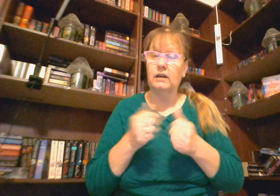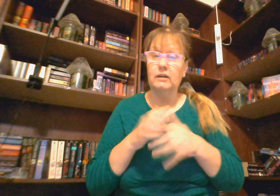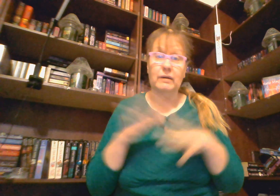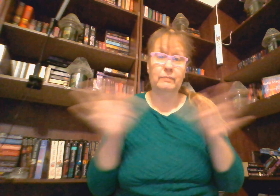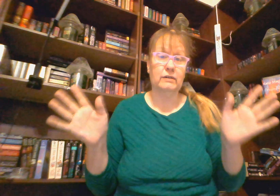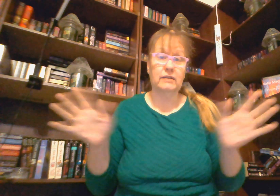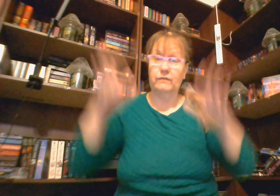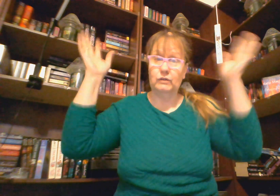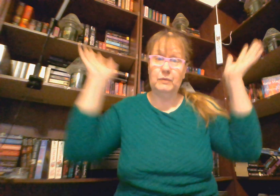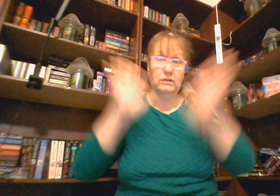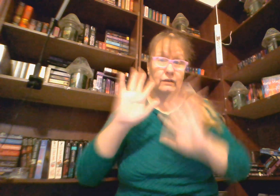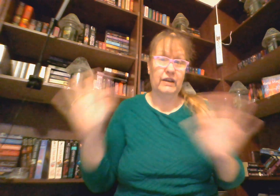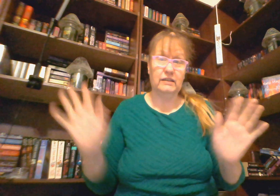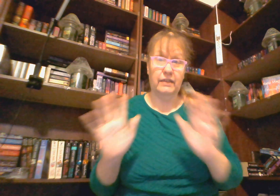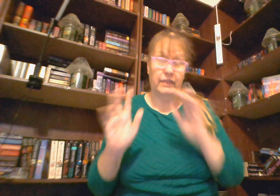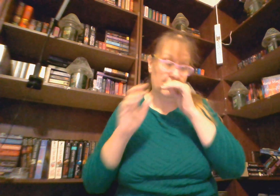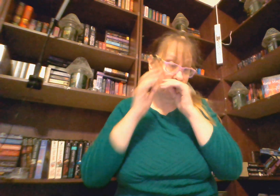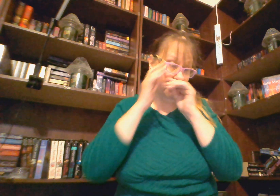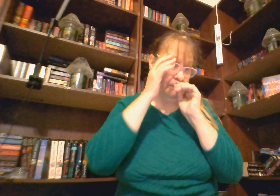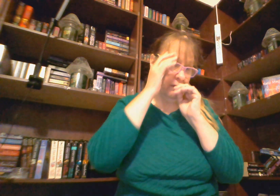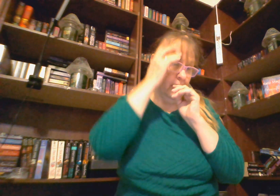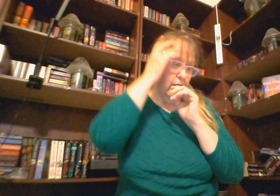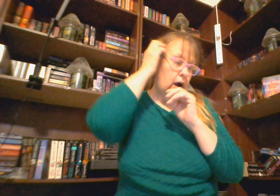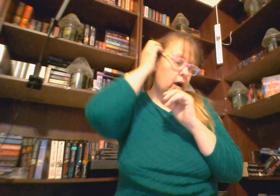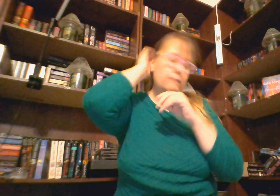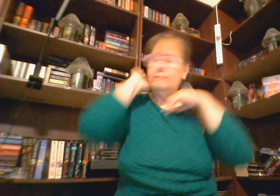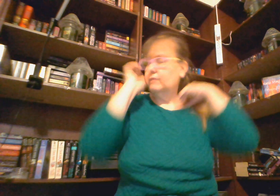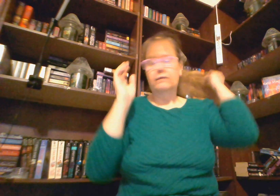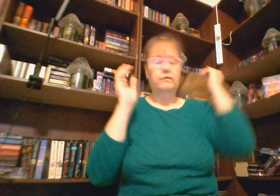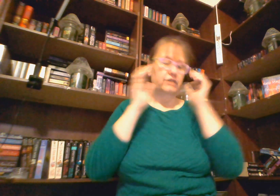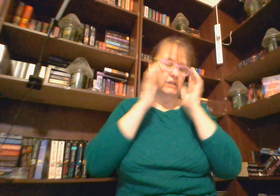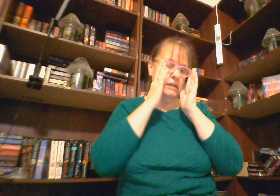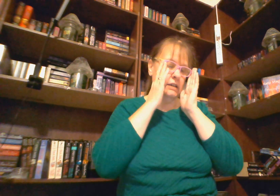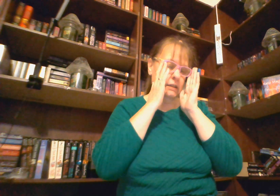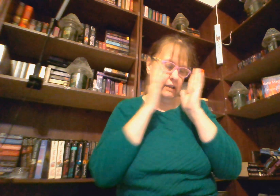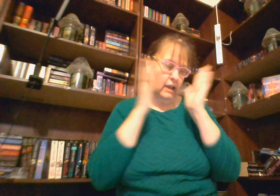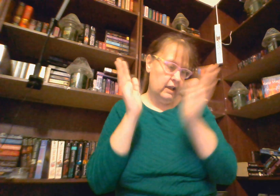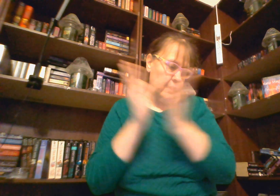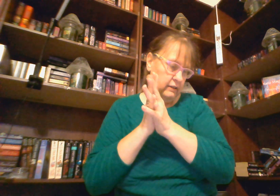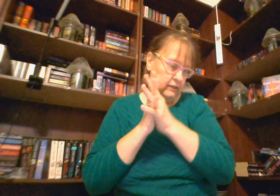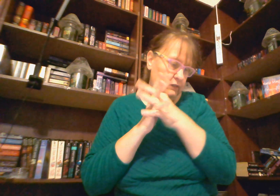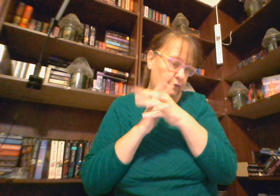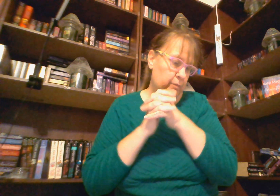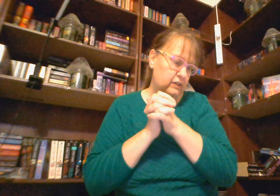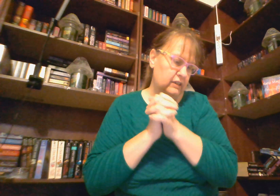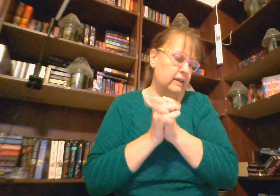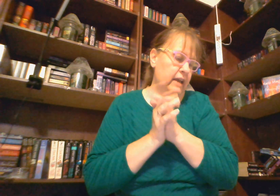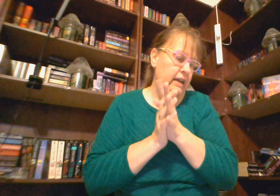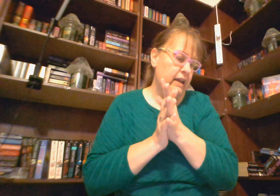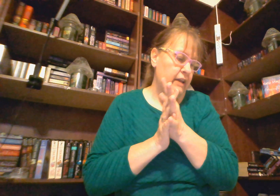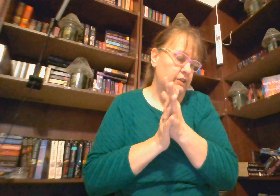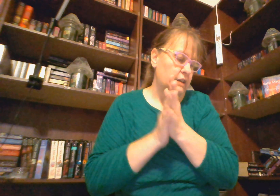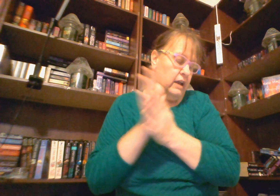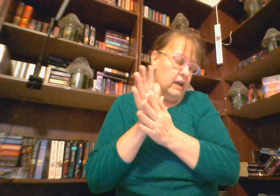talk about books. I have no special effects, nothing like that. Fortune is a former CIA agent, and